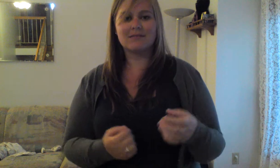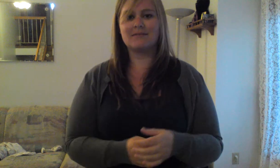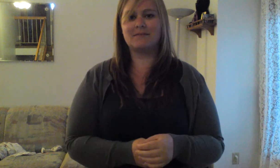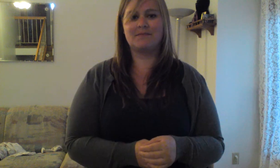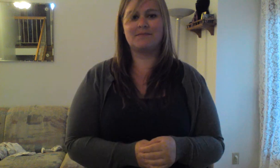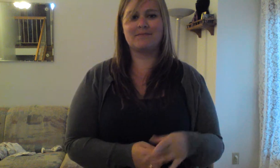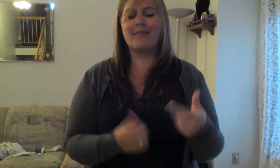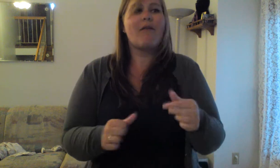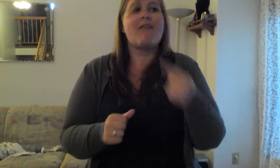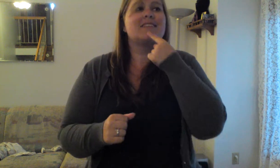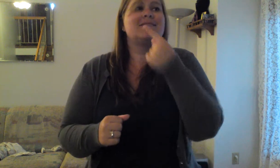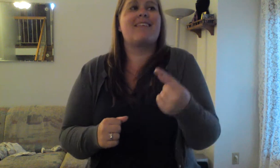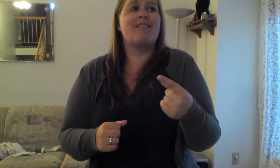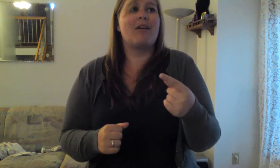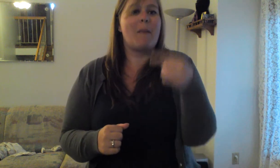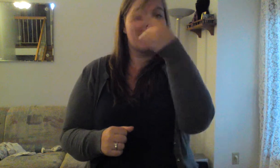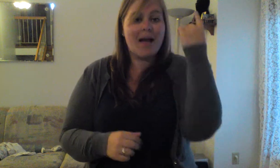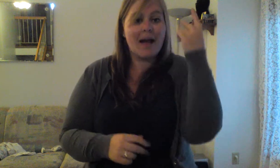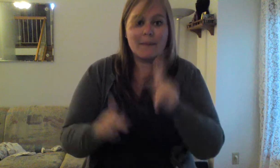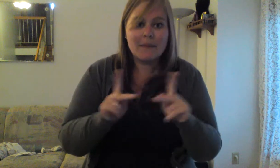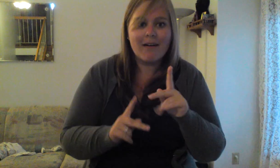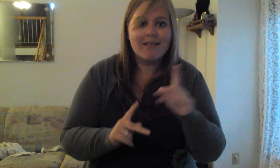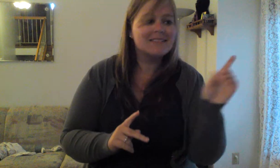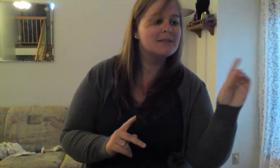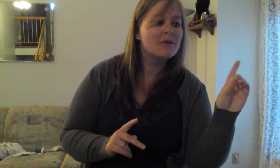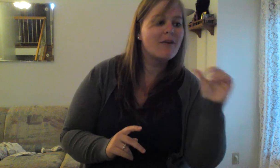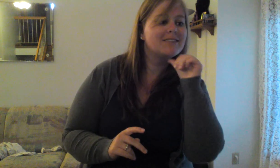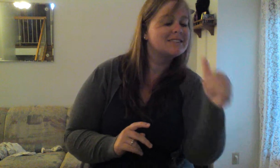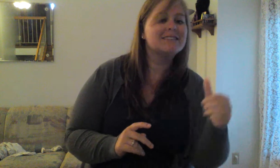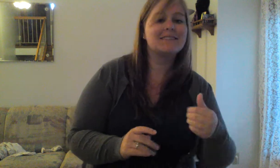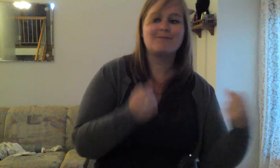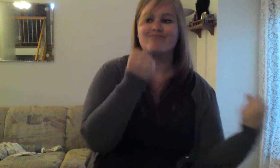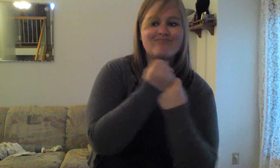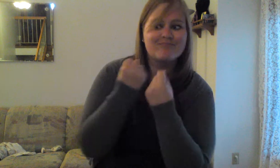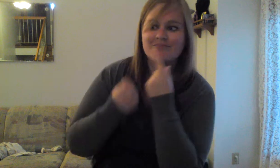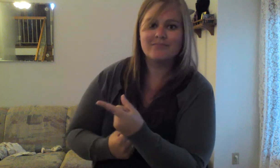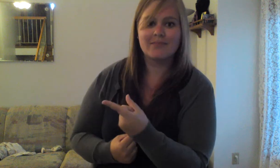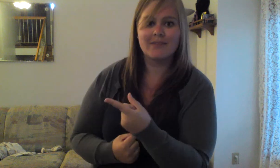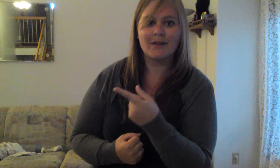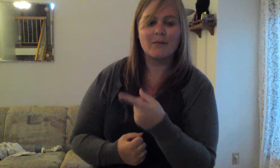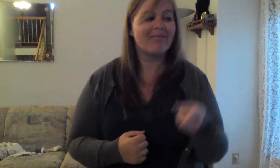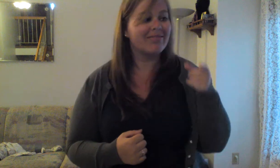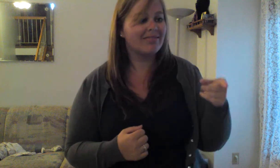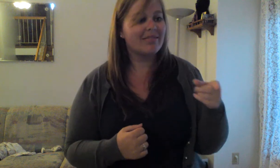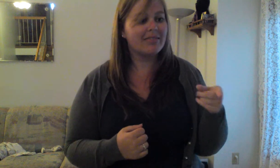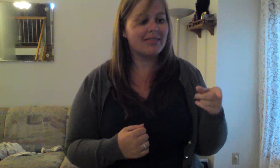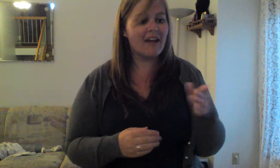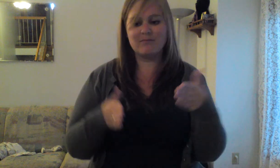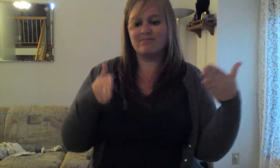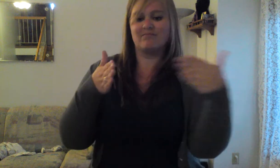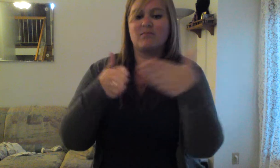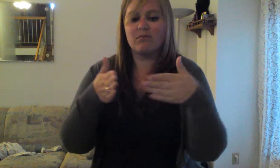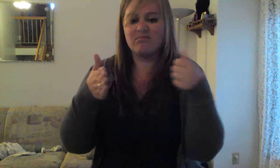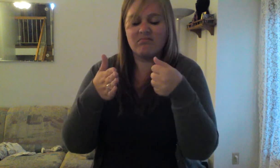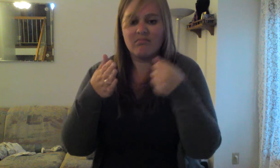to tell you, black people, the Democrats are not in your corner. They are the party that's been cornering you. Now, let's talk about